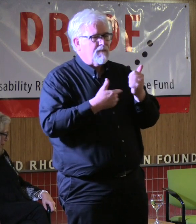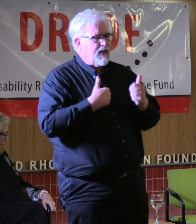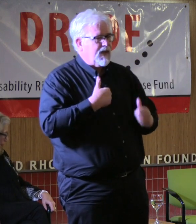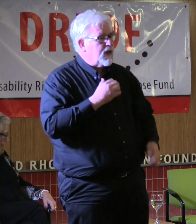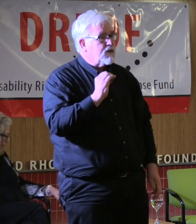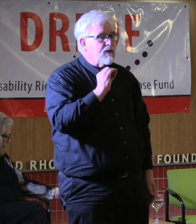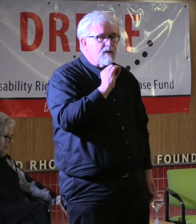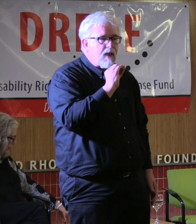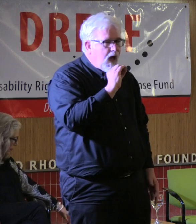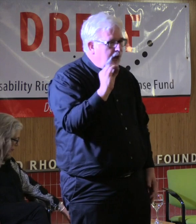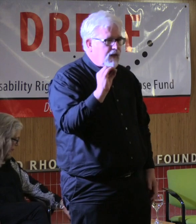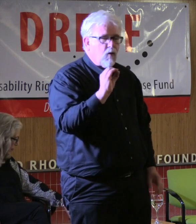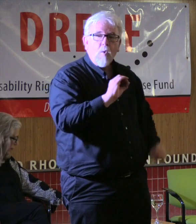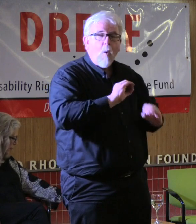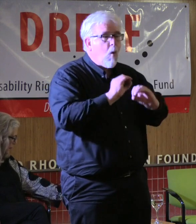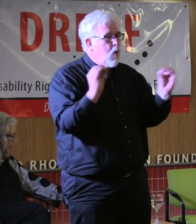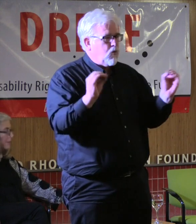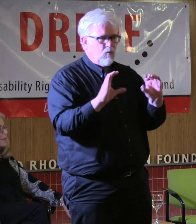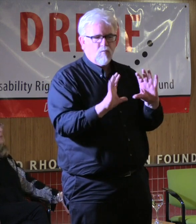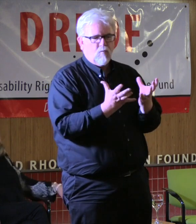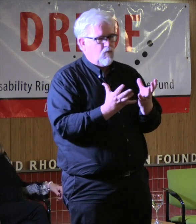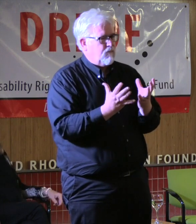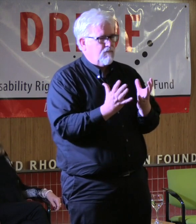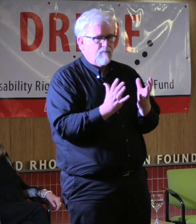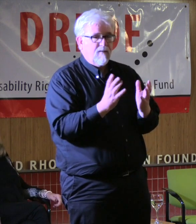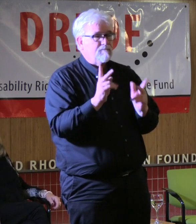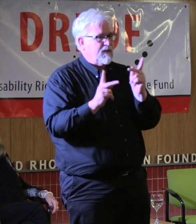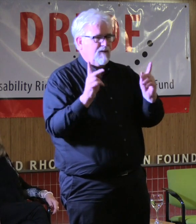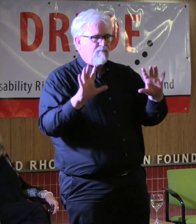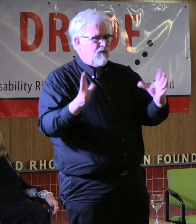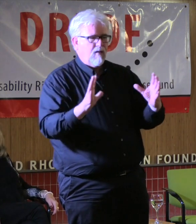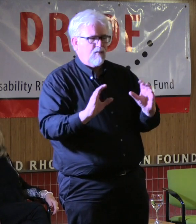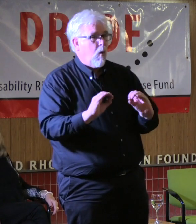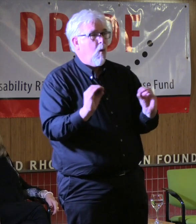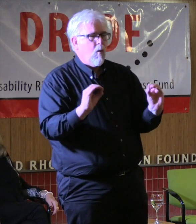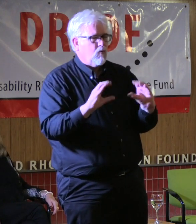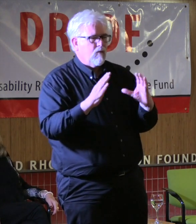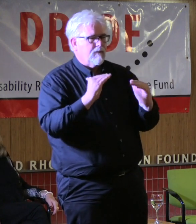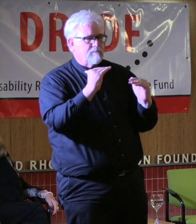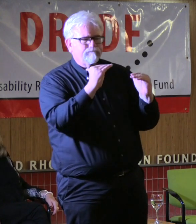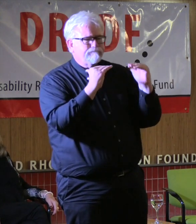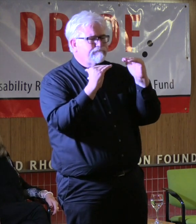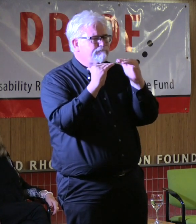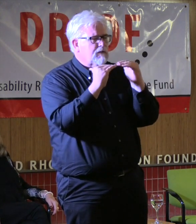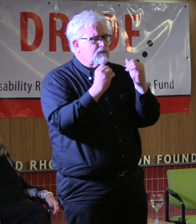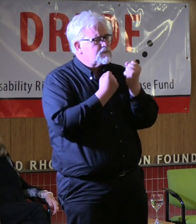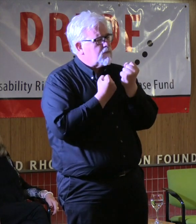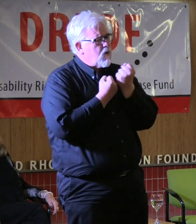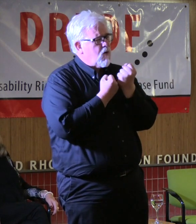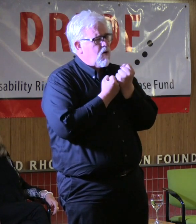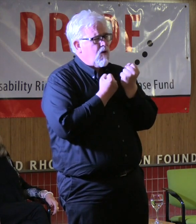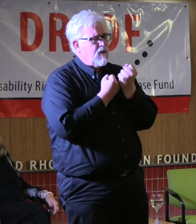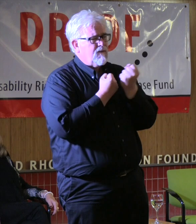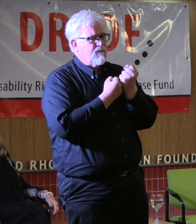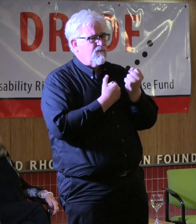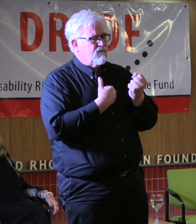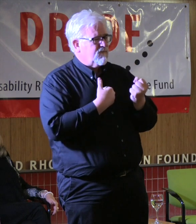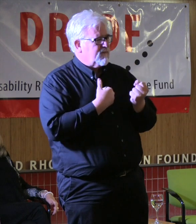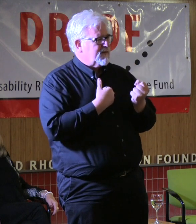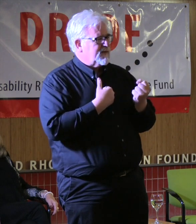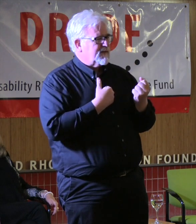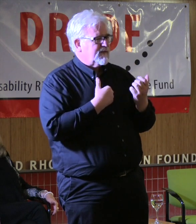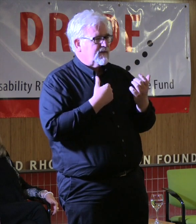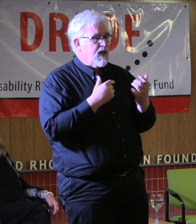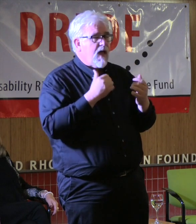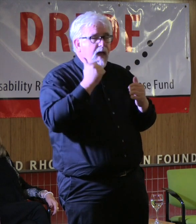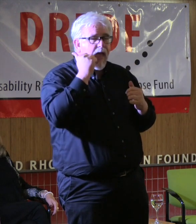None, no group of individuals has been more supportive, have been there